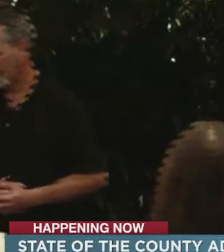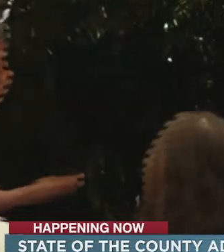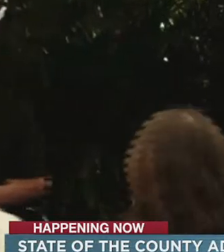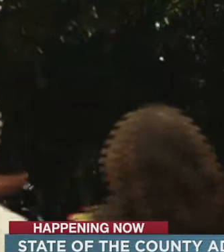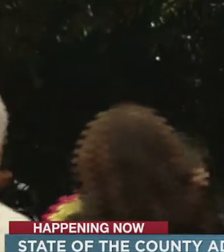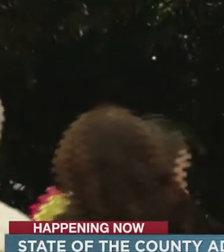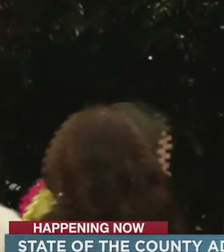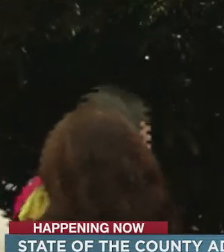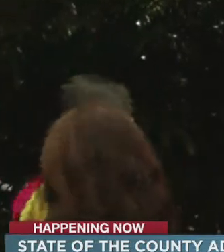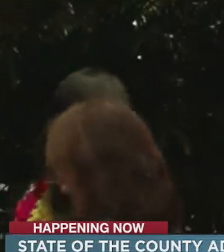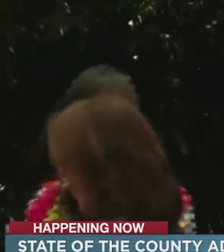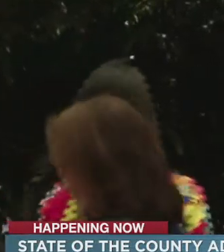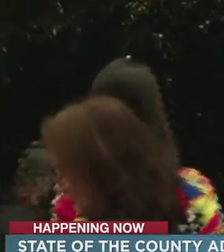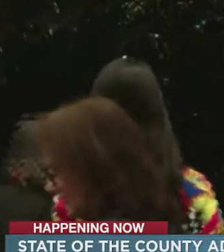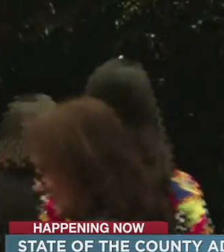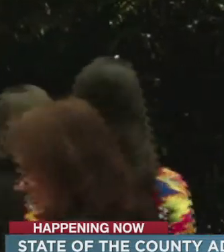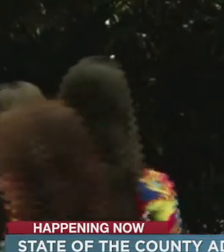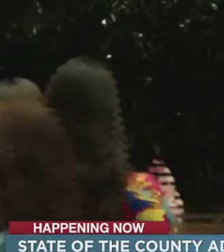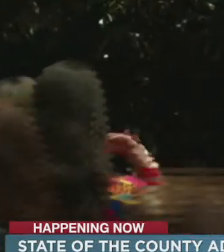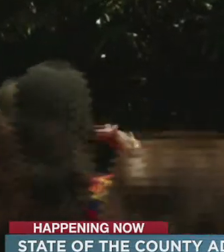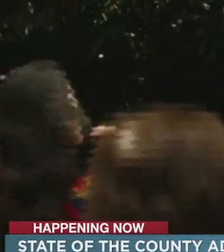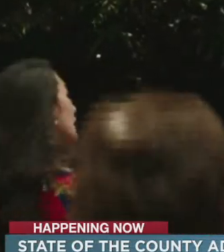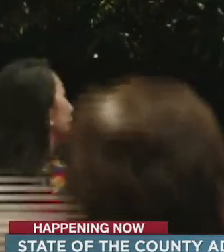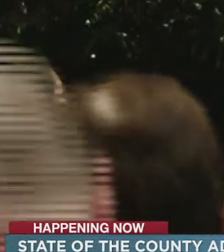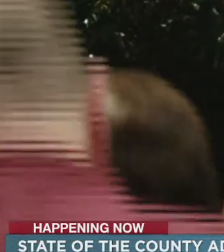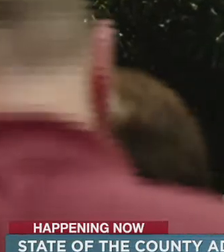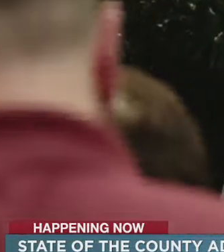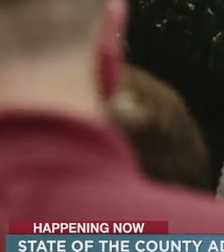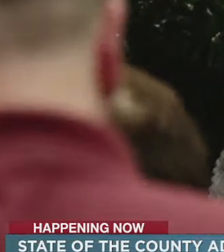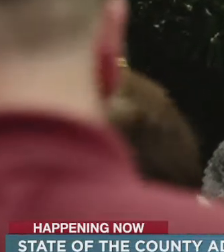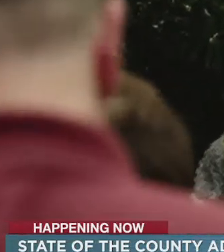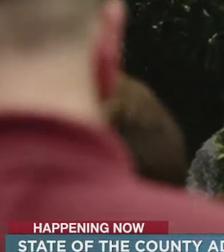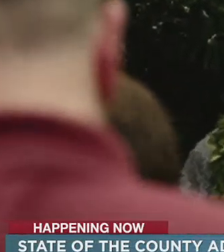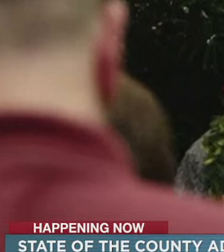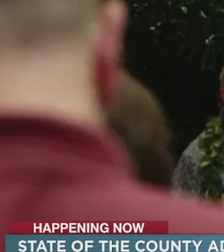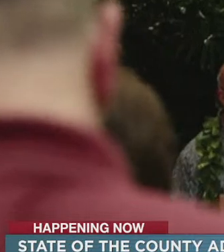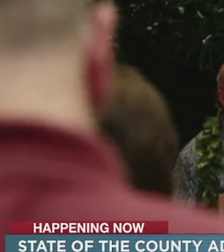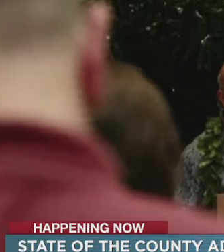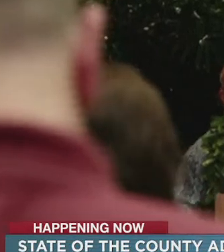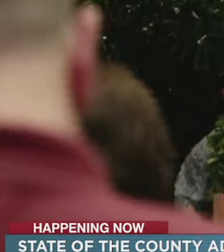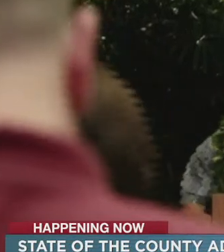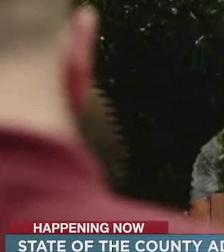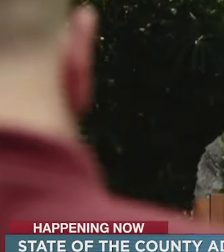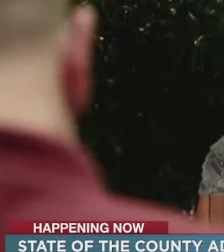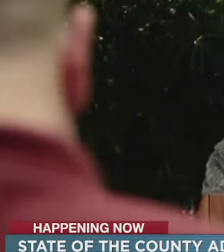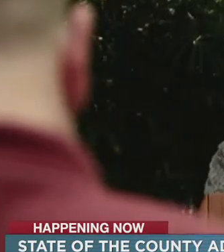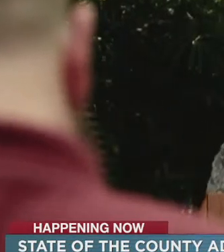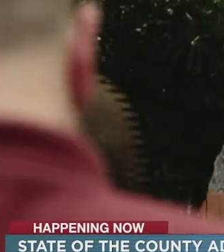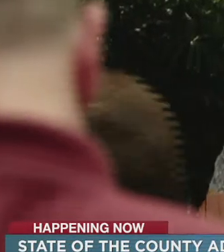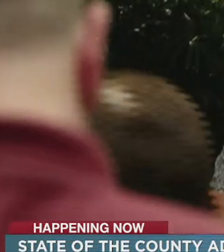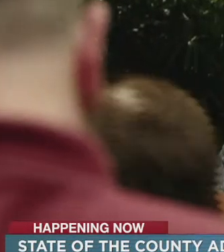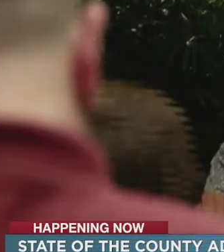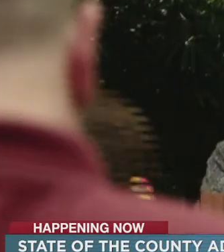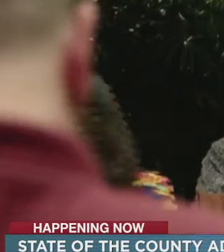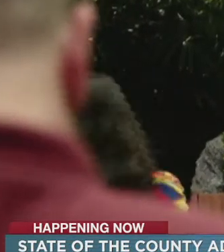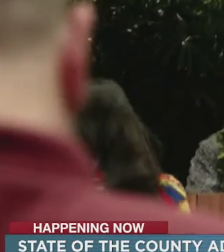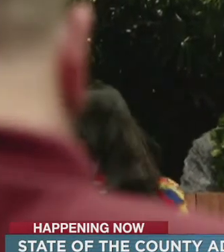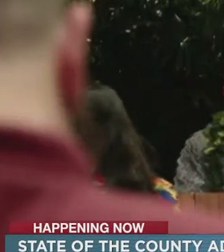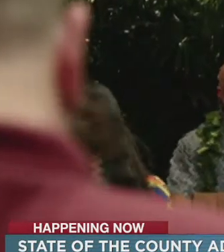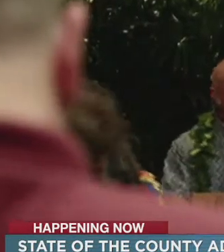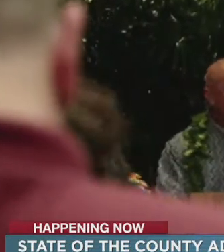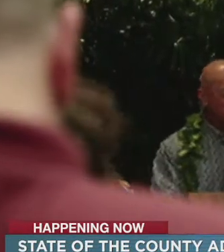E Hawaii e kua ne hanaue